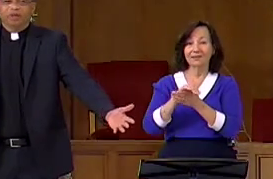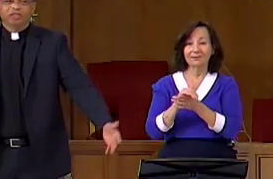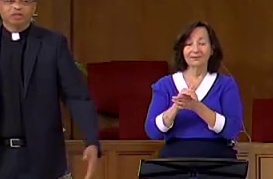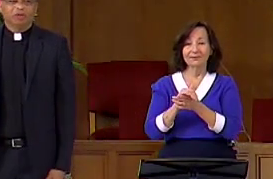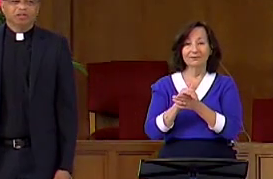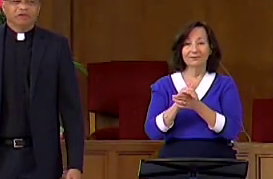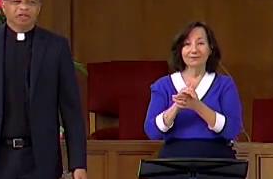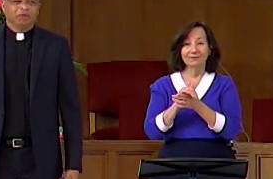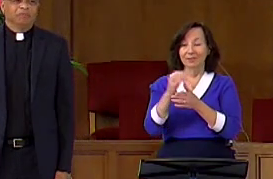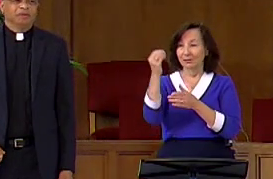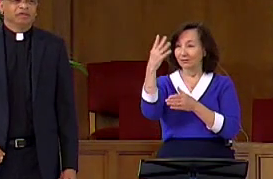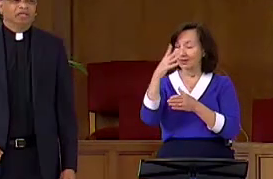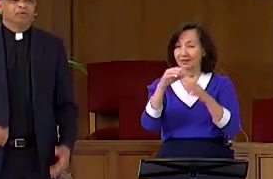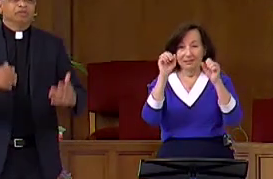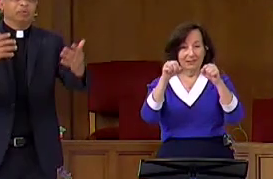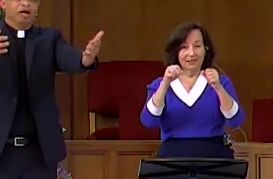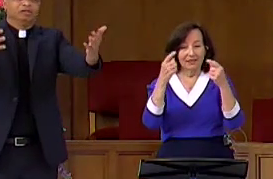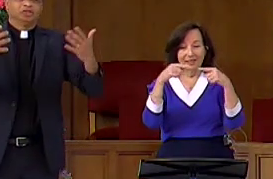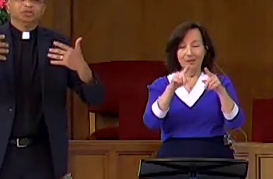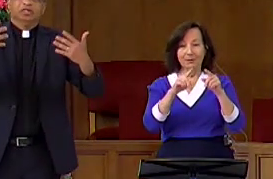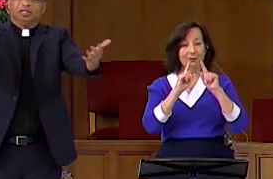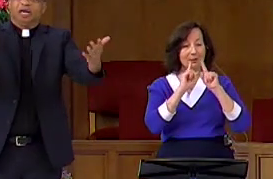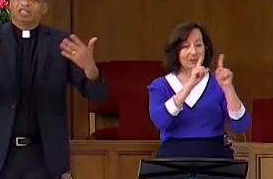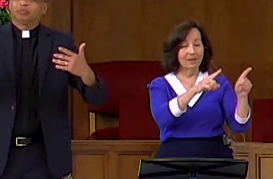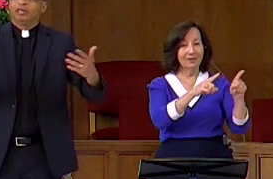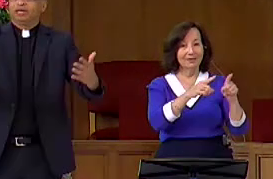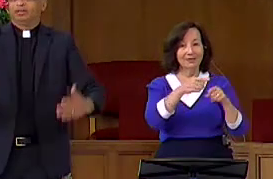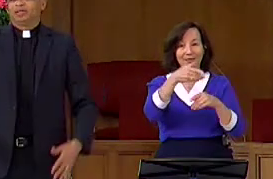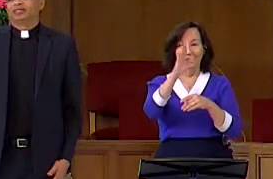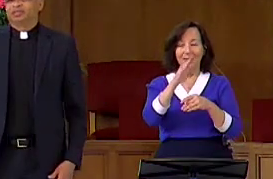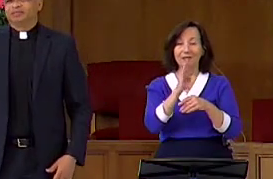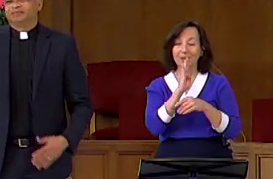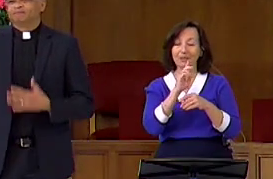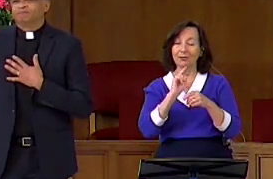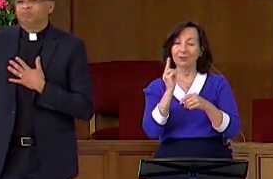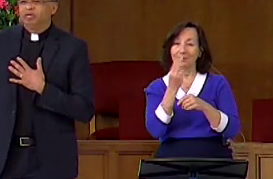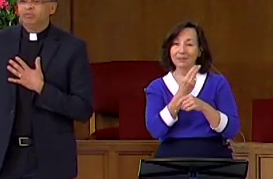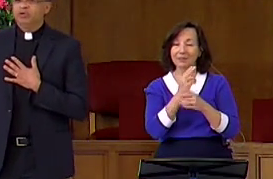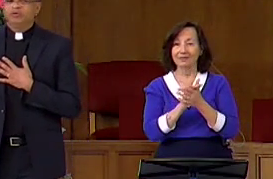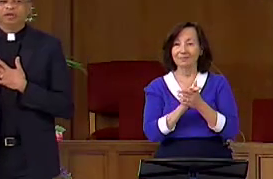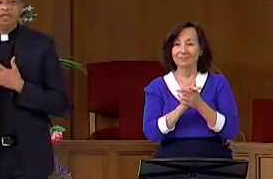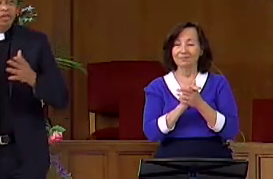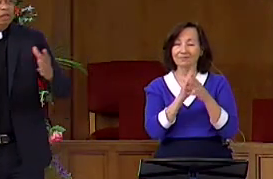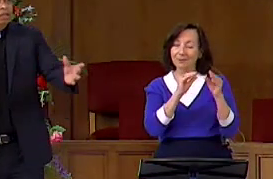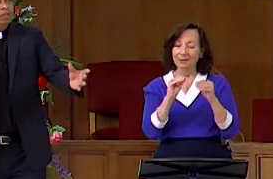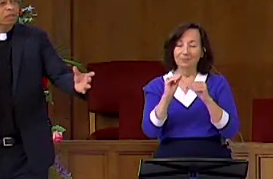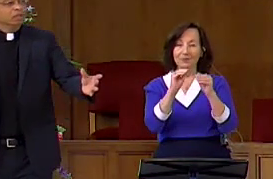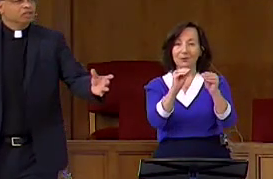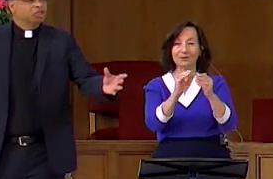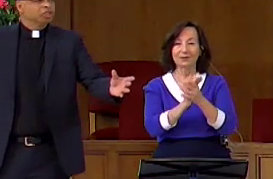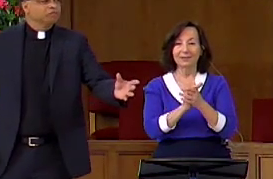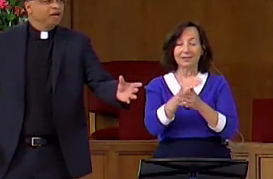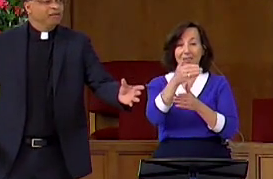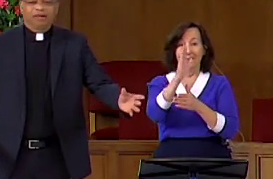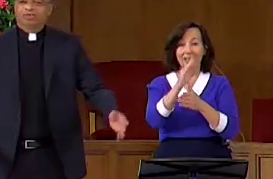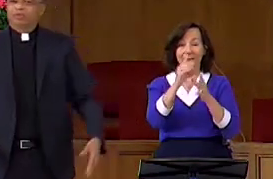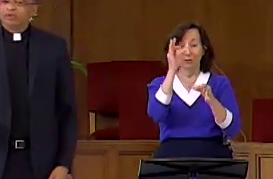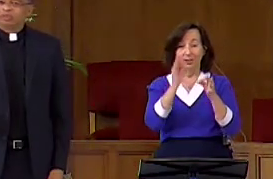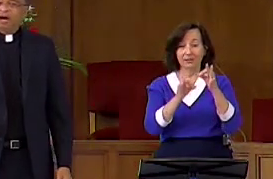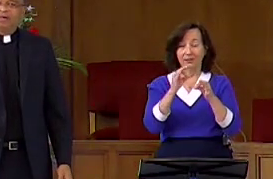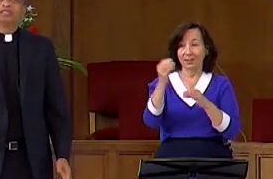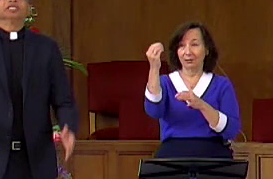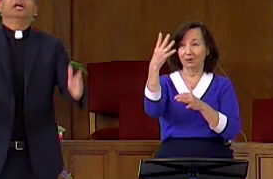prevenient grace is always available as we respond to God speaking to us, being moved. God's justifying grace